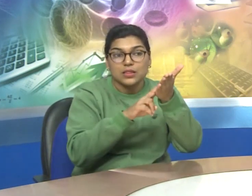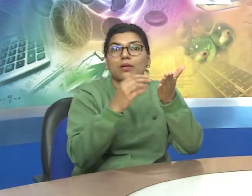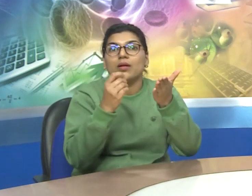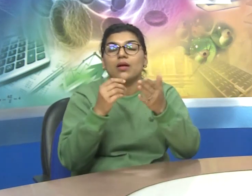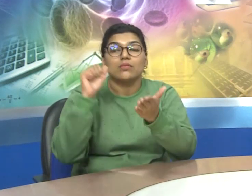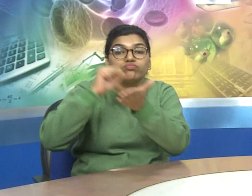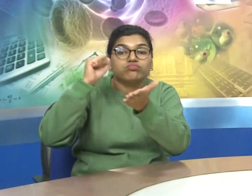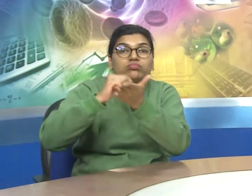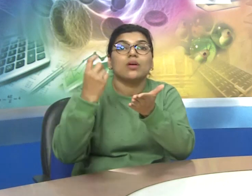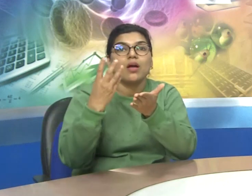this call number